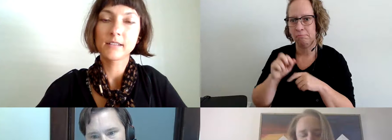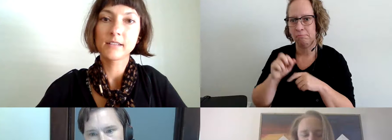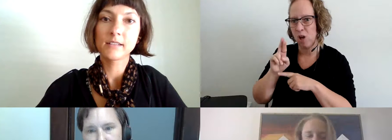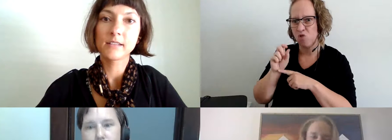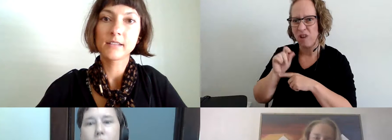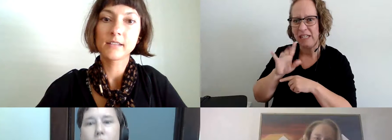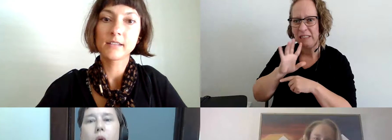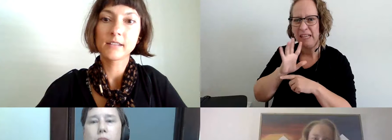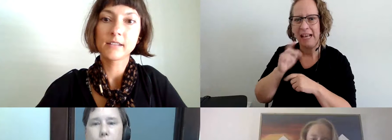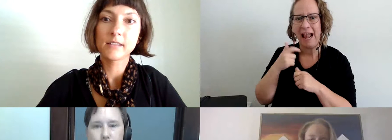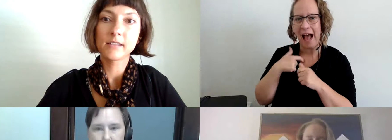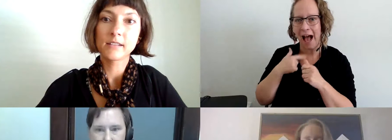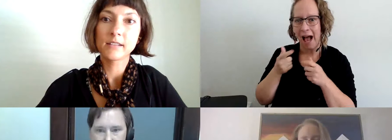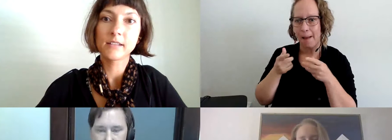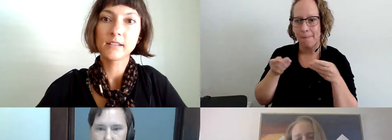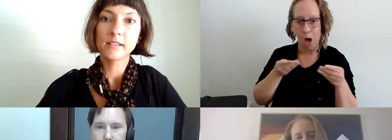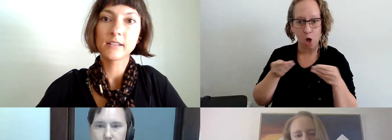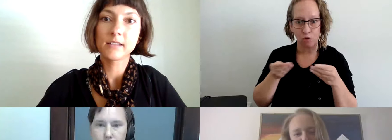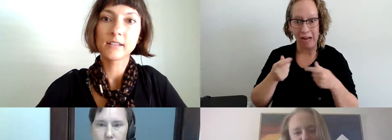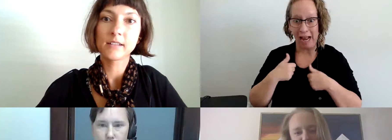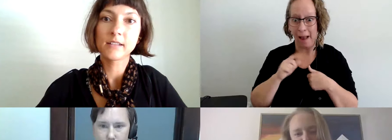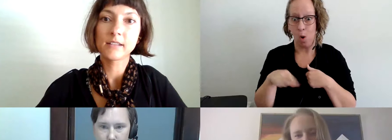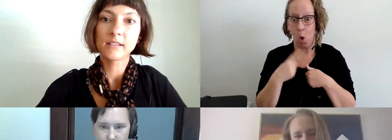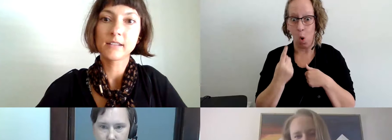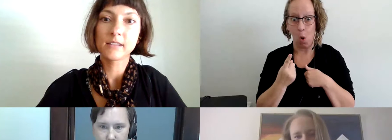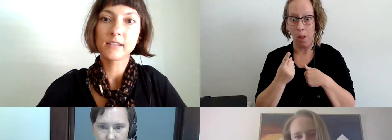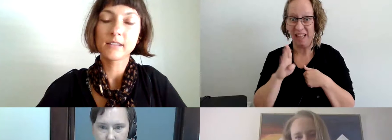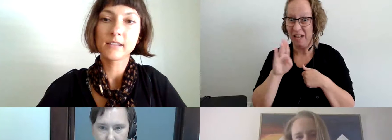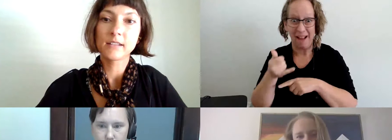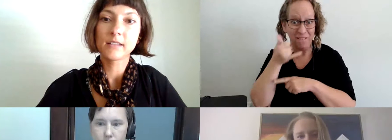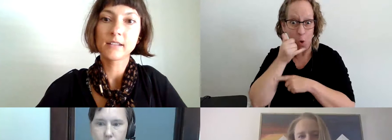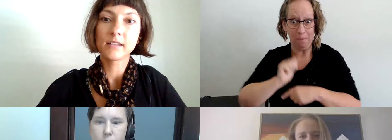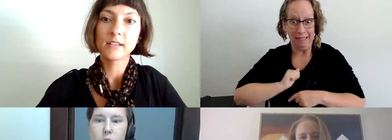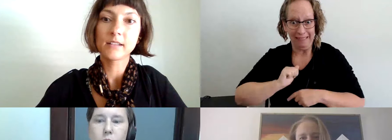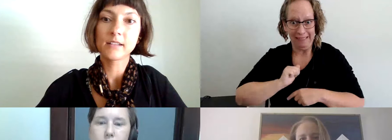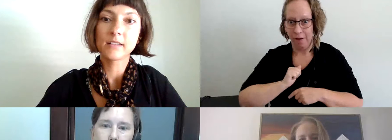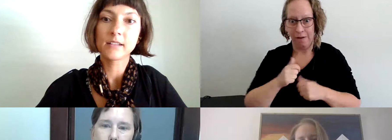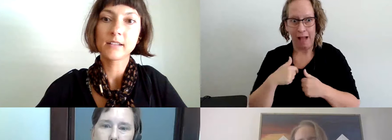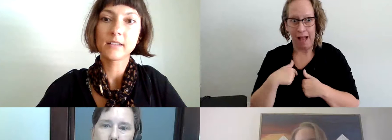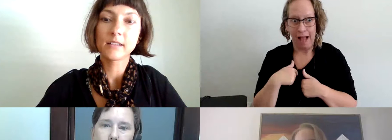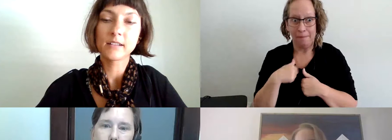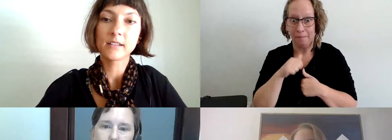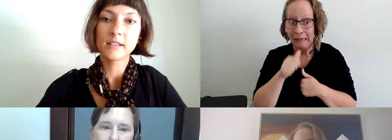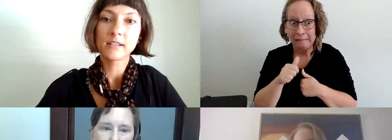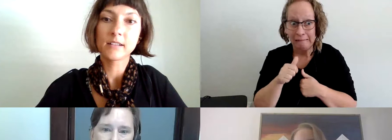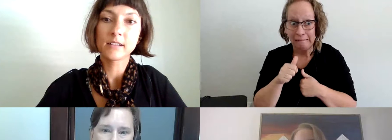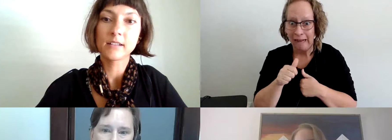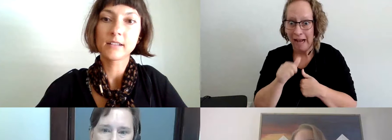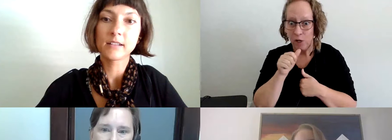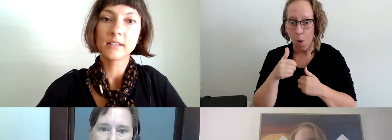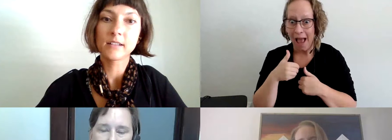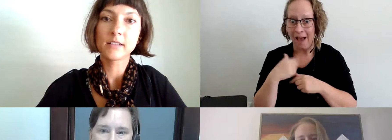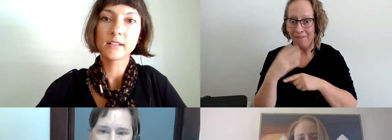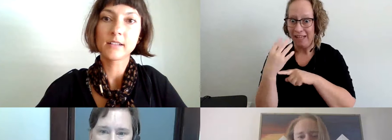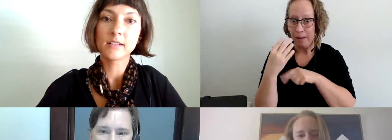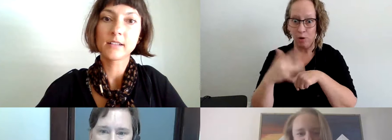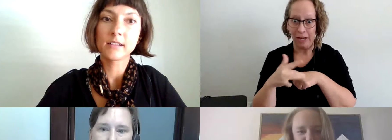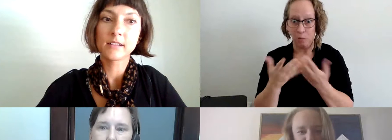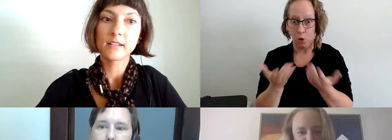Okay, I am moderating. I am only by phone, and I am not do not have a camera